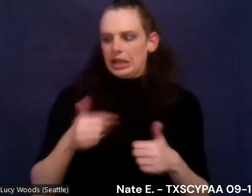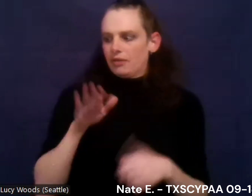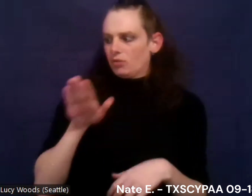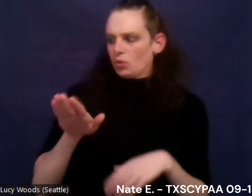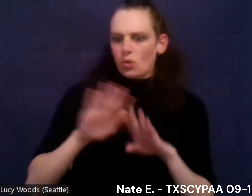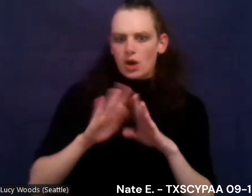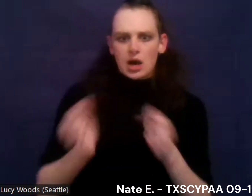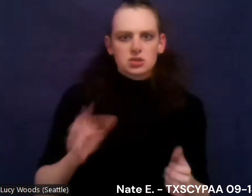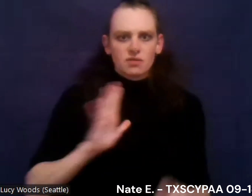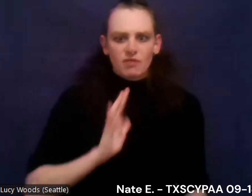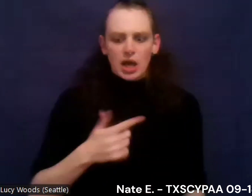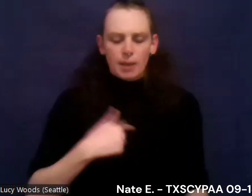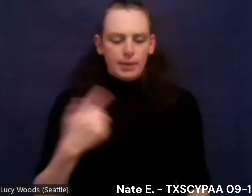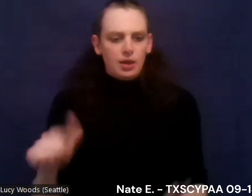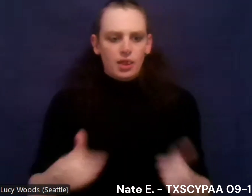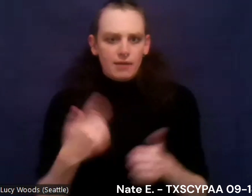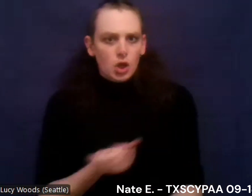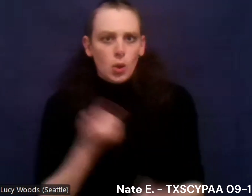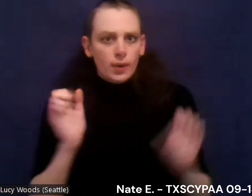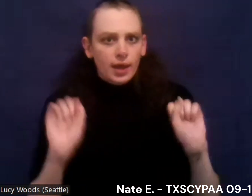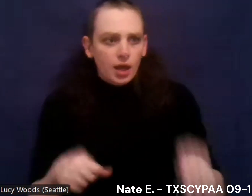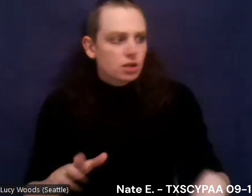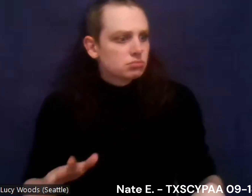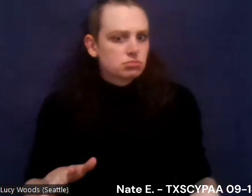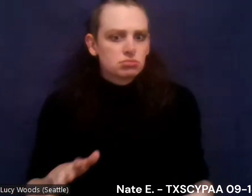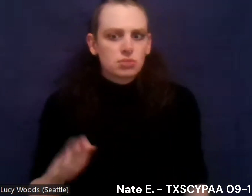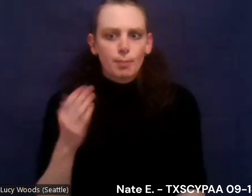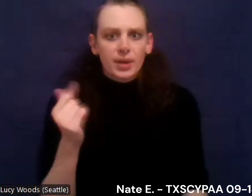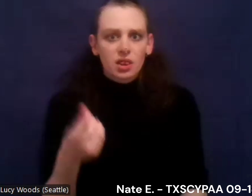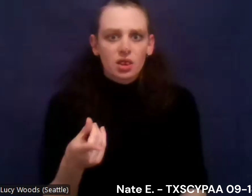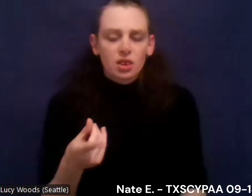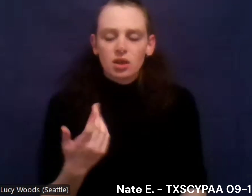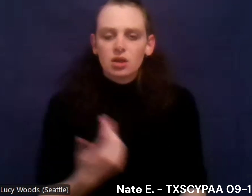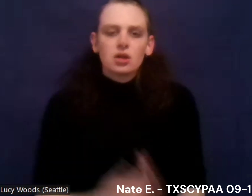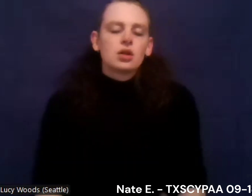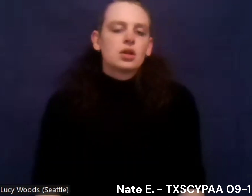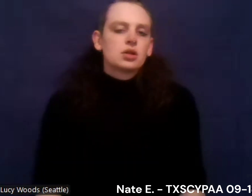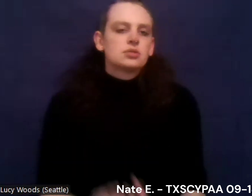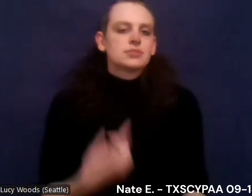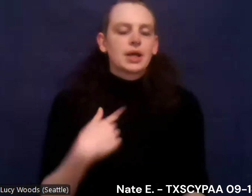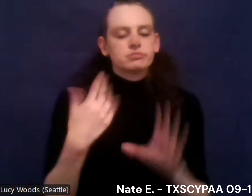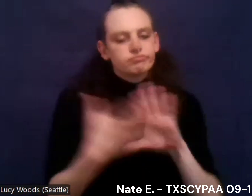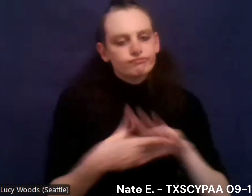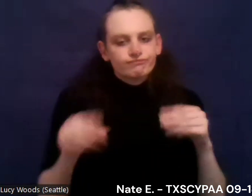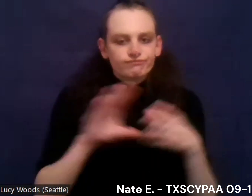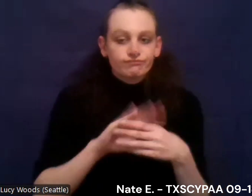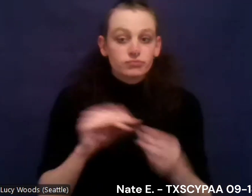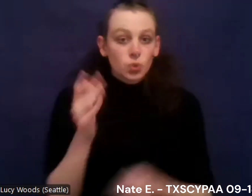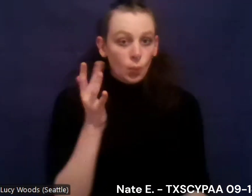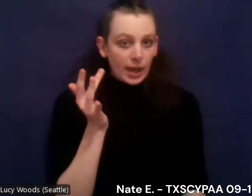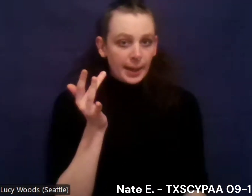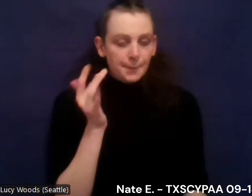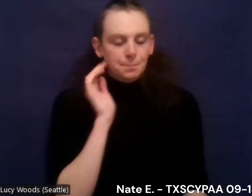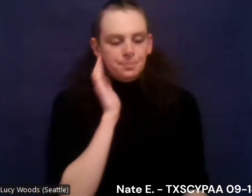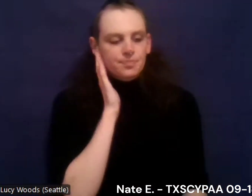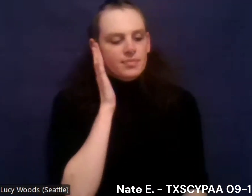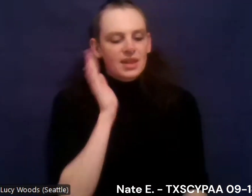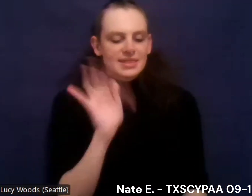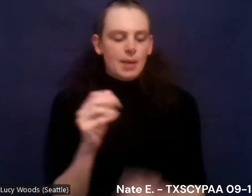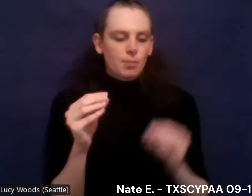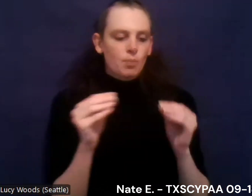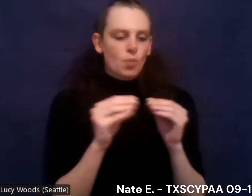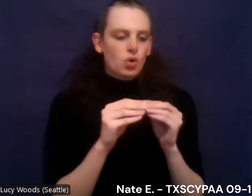this is badass. This is awesome." And I tell all this story just because that's for me like the more formative thing was